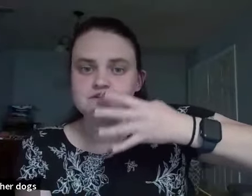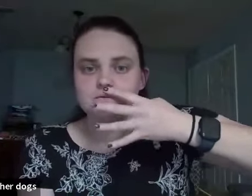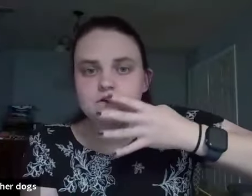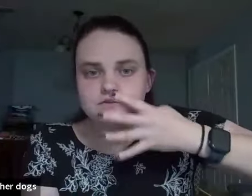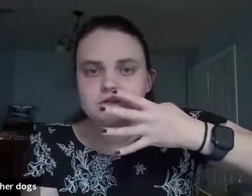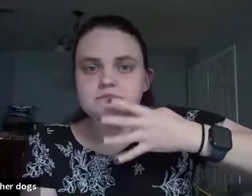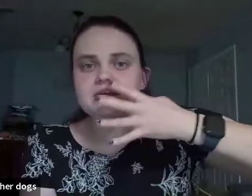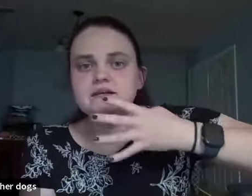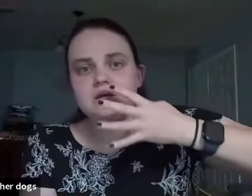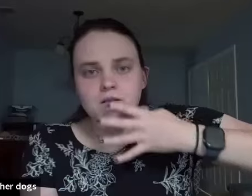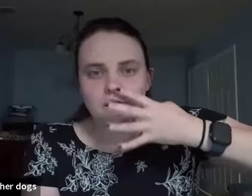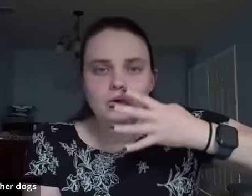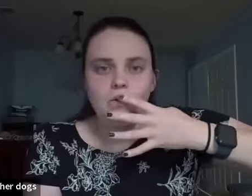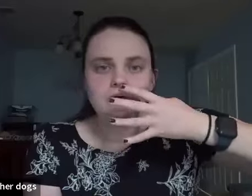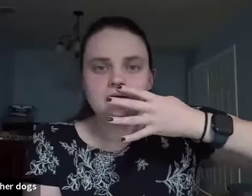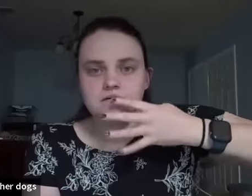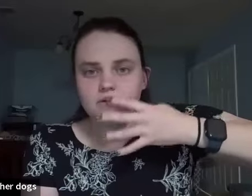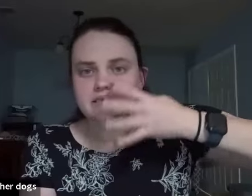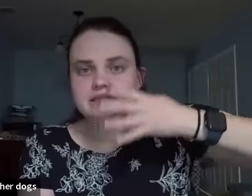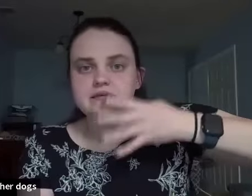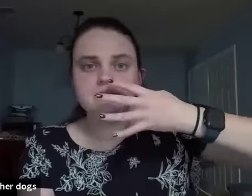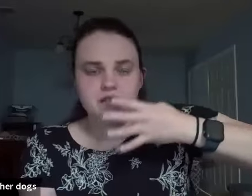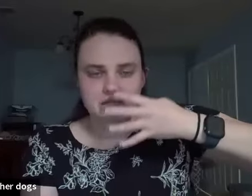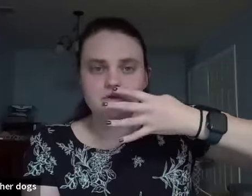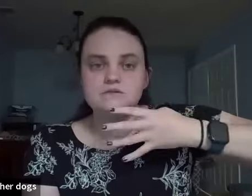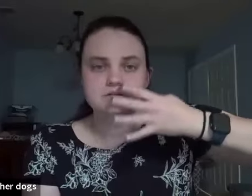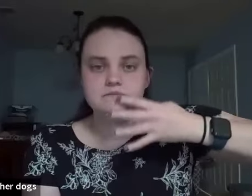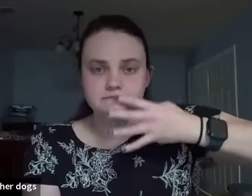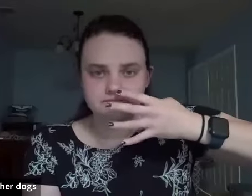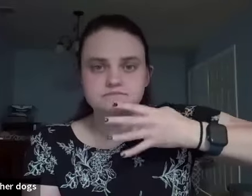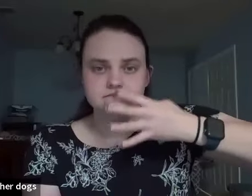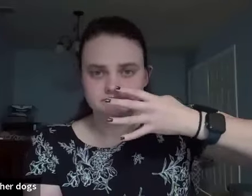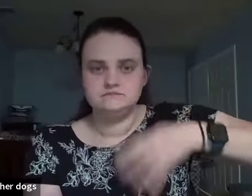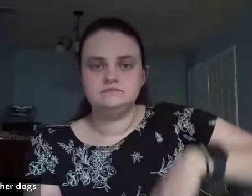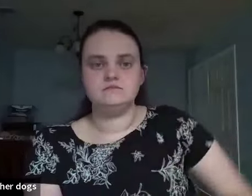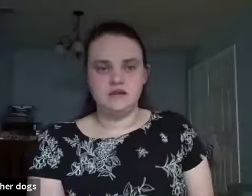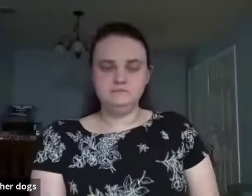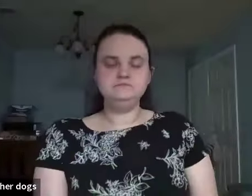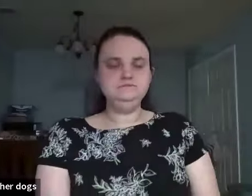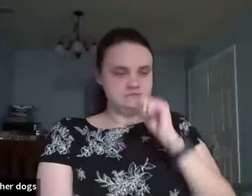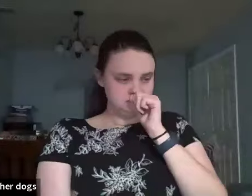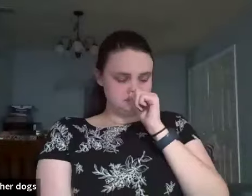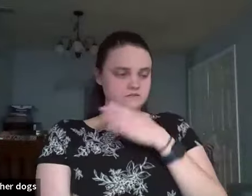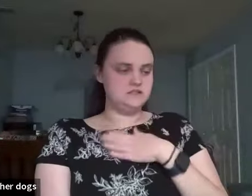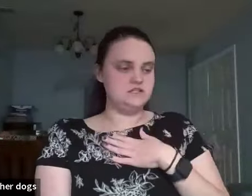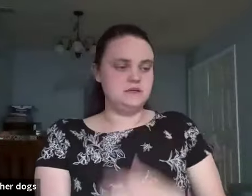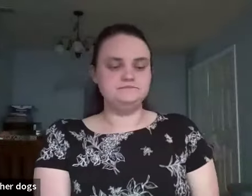So nose dripping, cold, runny, any of those. Okay? Excuse me.